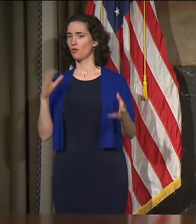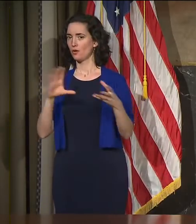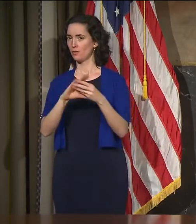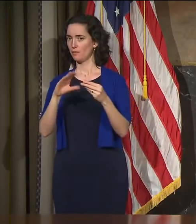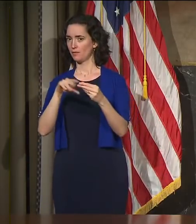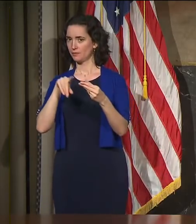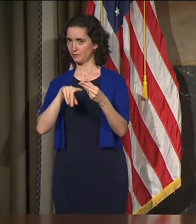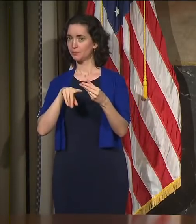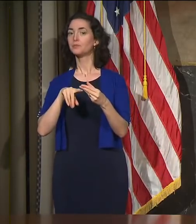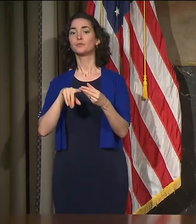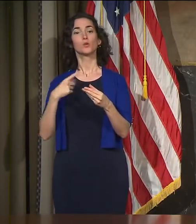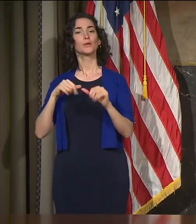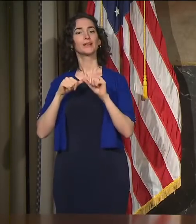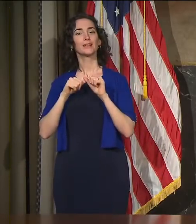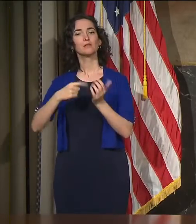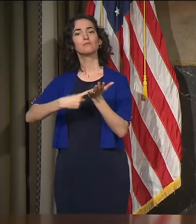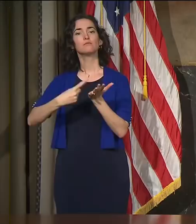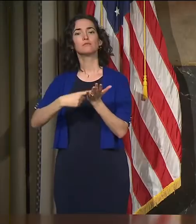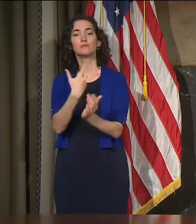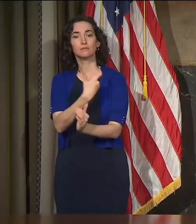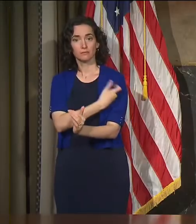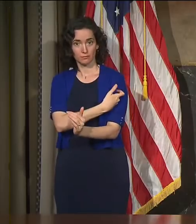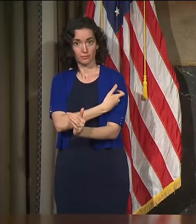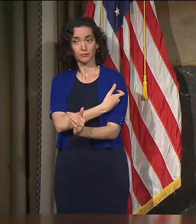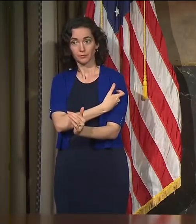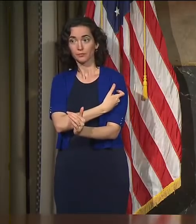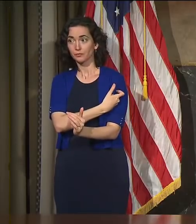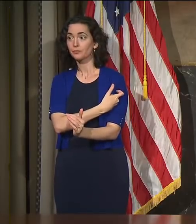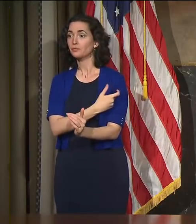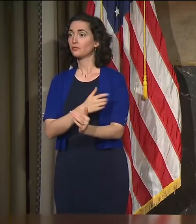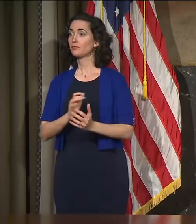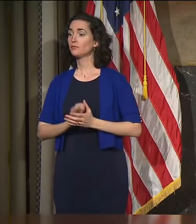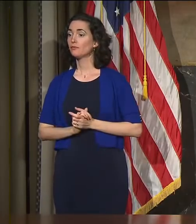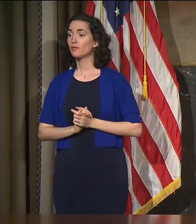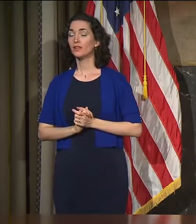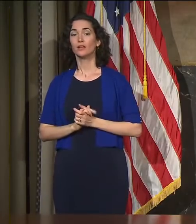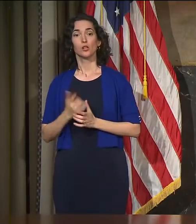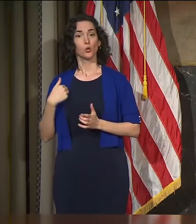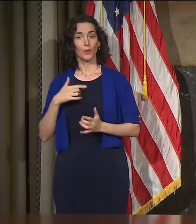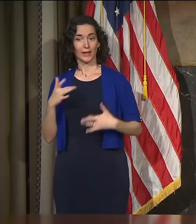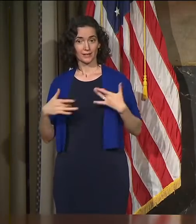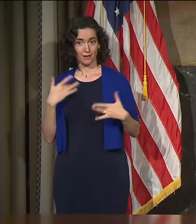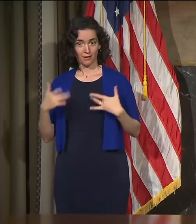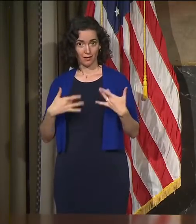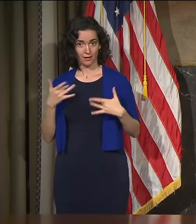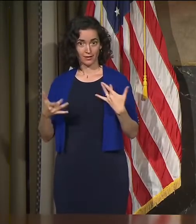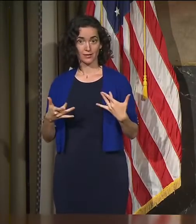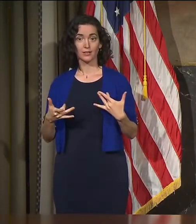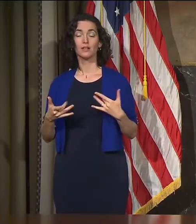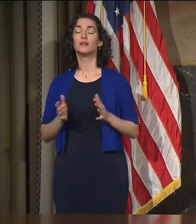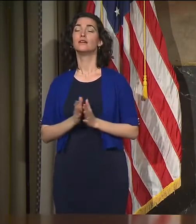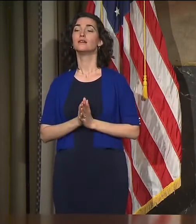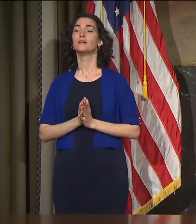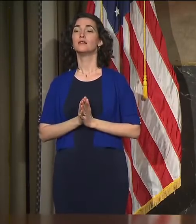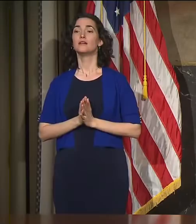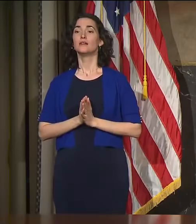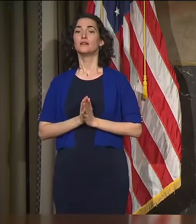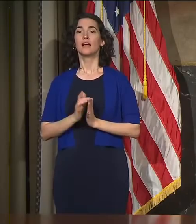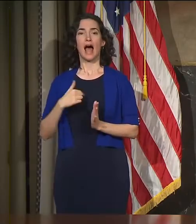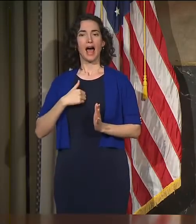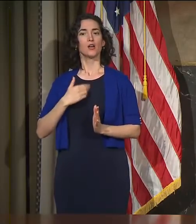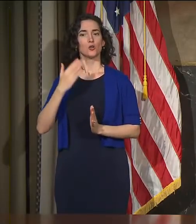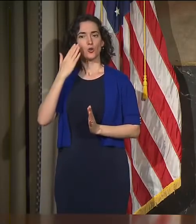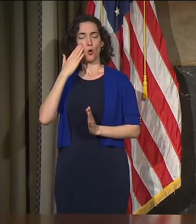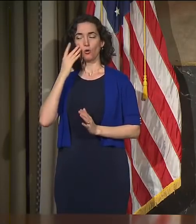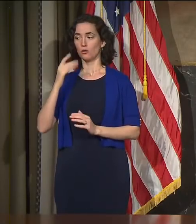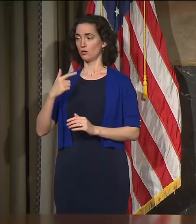we continue to talk about the vaccine and, you know, are excited about it, I personally know probably at least 40 or 50 people, colleagues